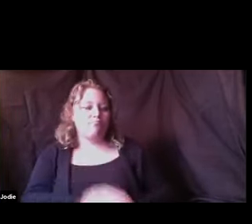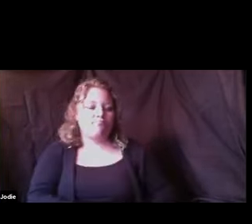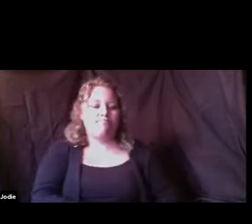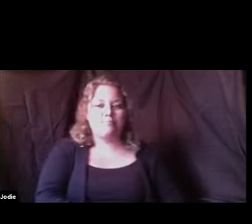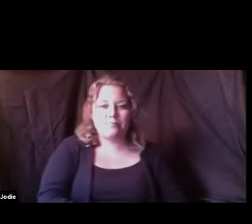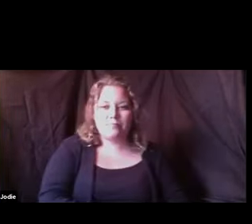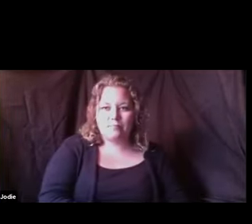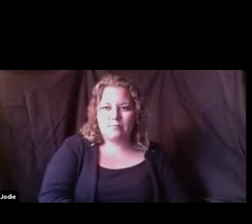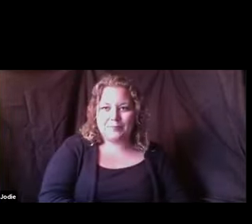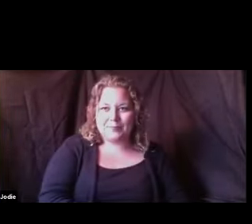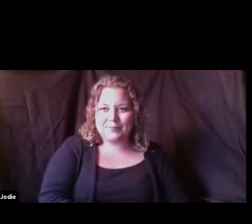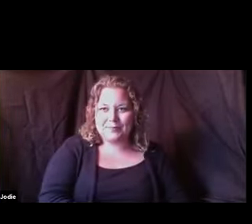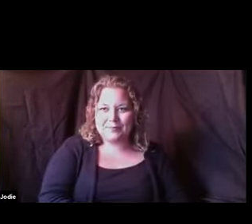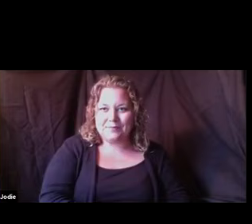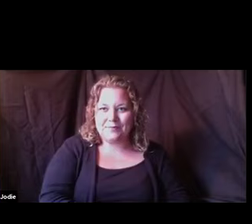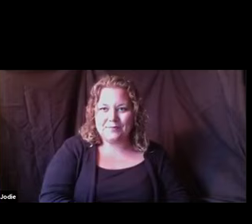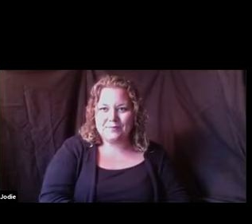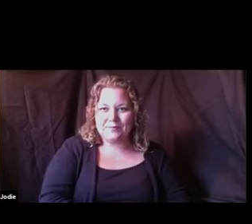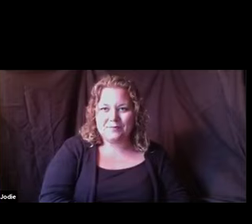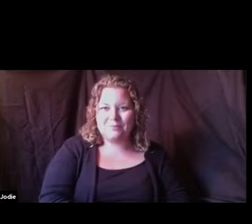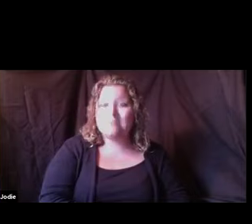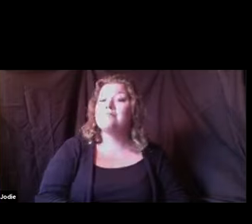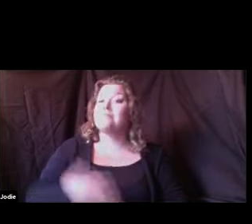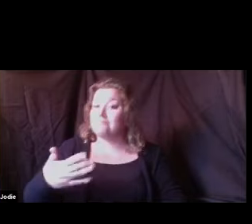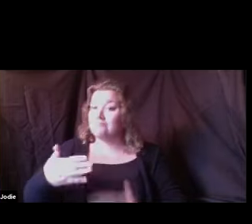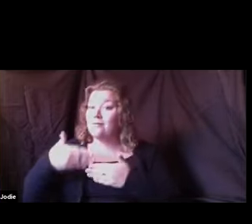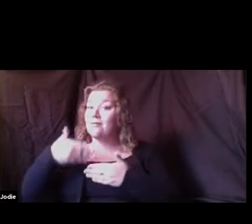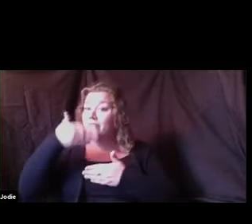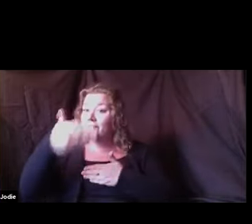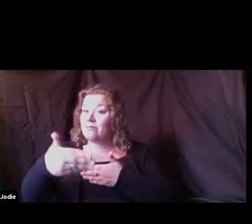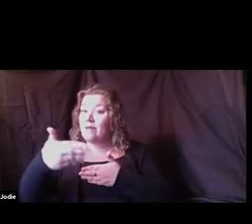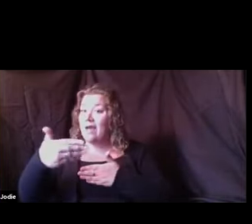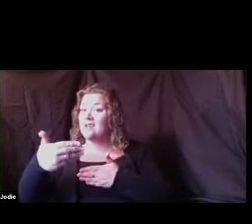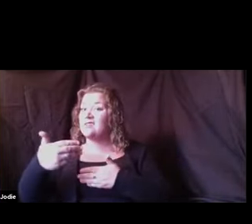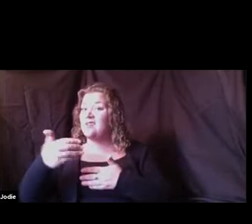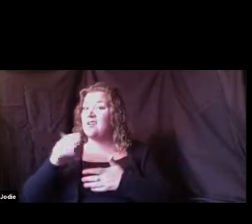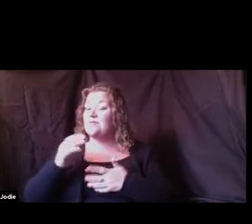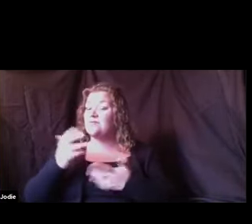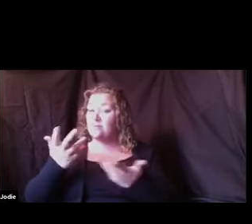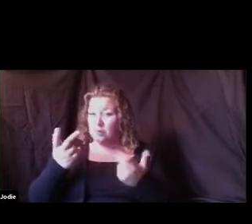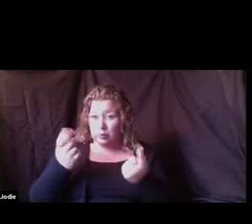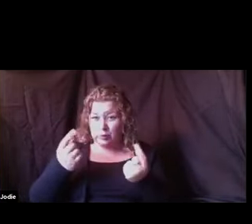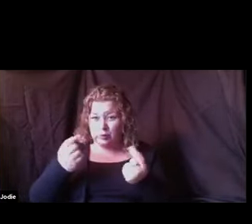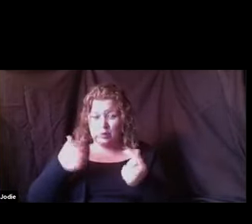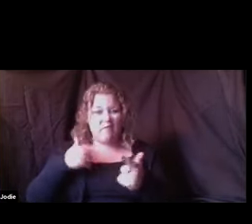Next, I just want to queue up what is the bulk of our media briefing